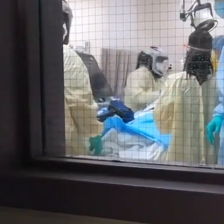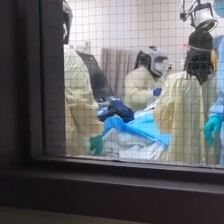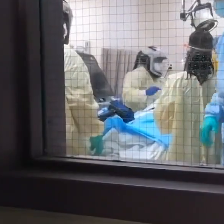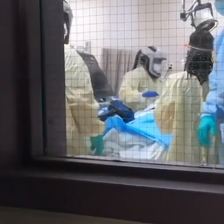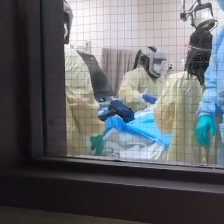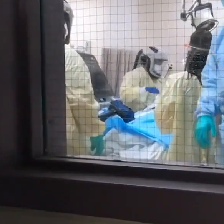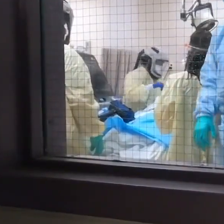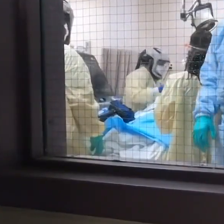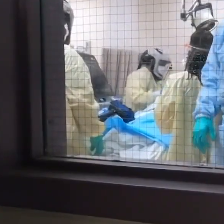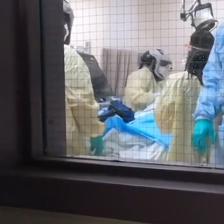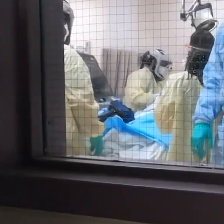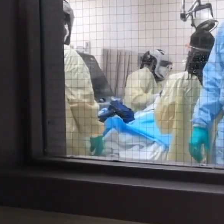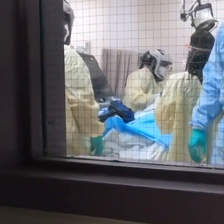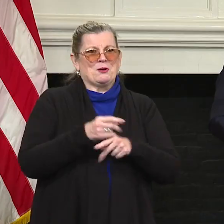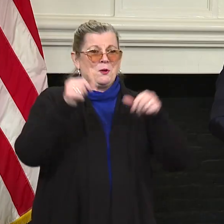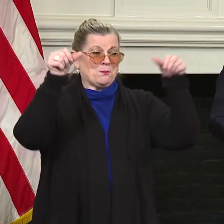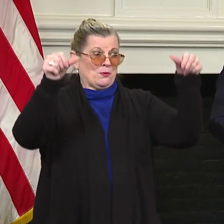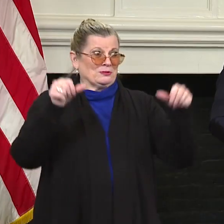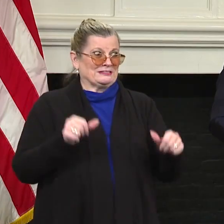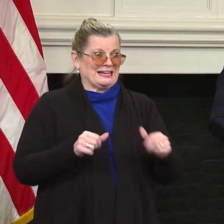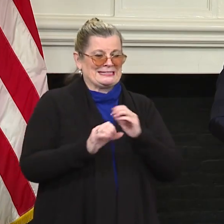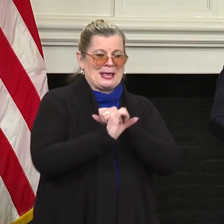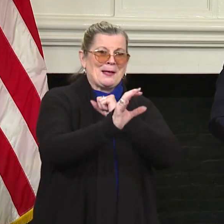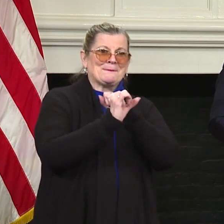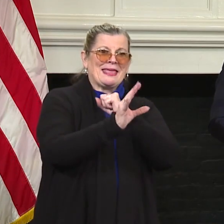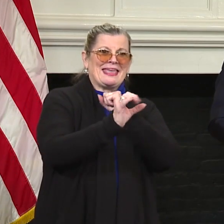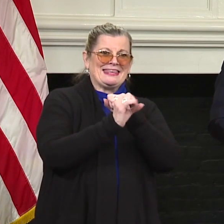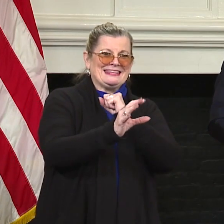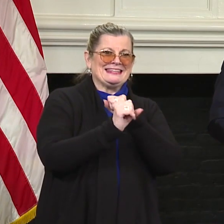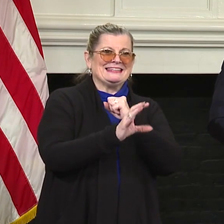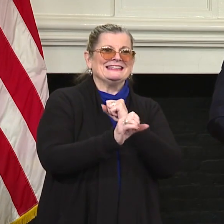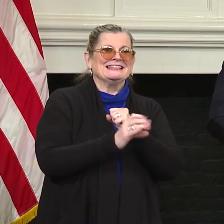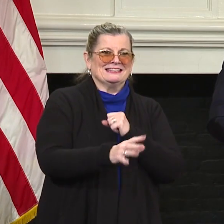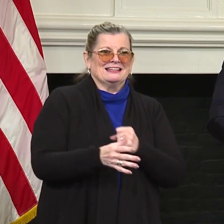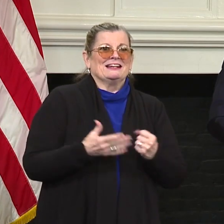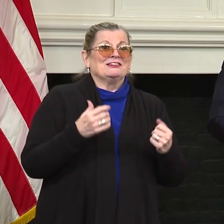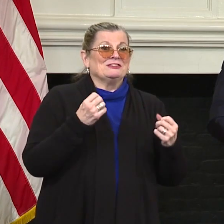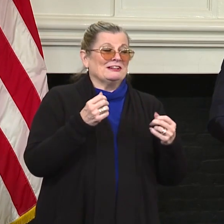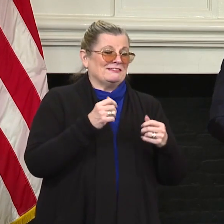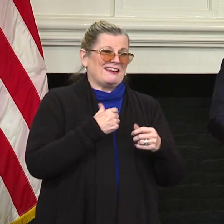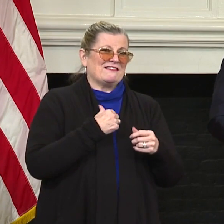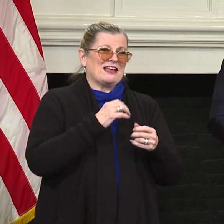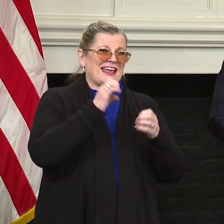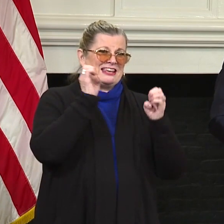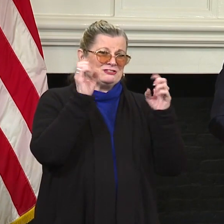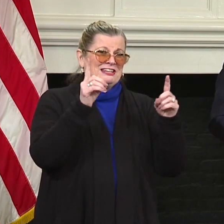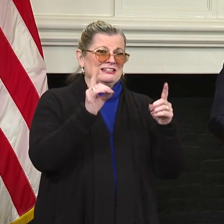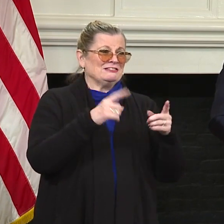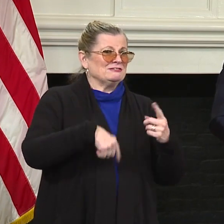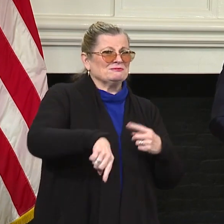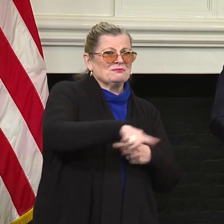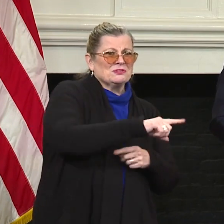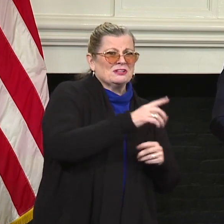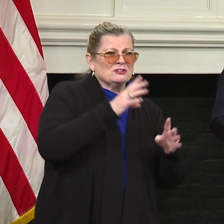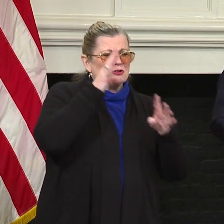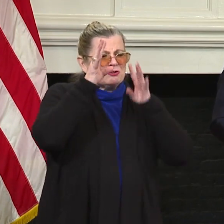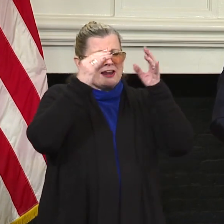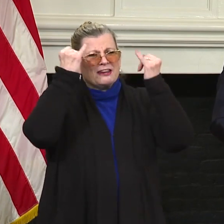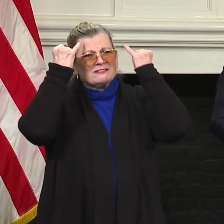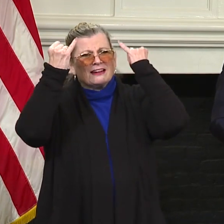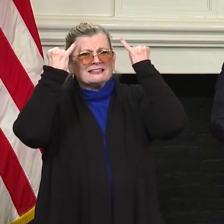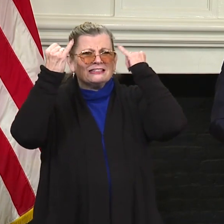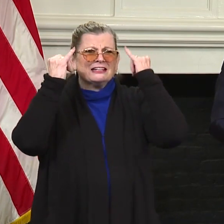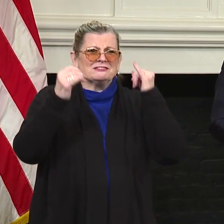State House to receive governor's citations. We're calling on creative students across the state from pre-K through grade